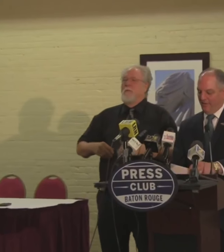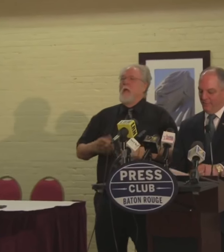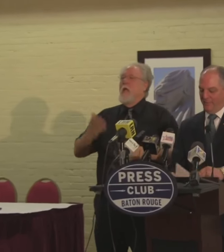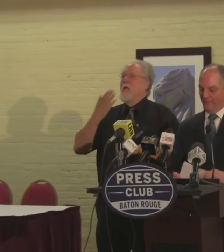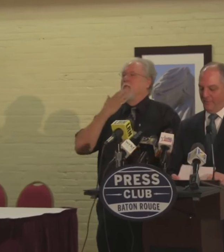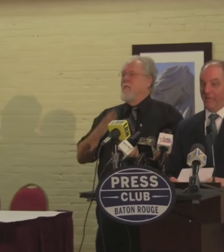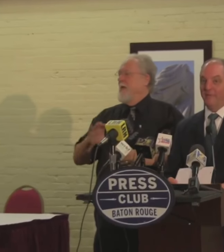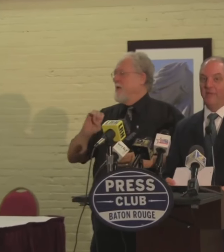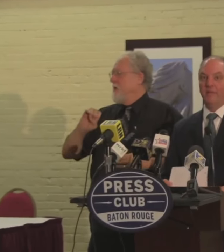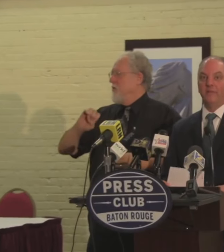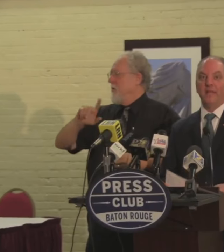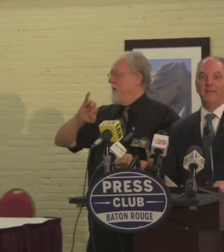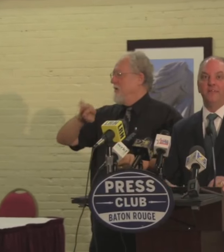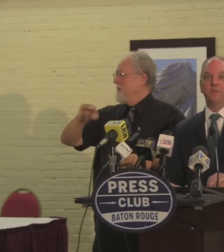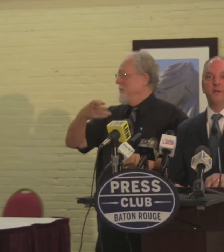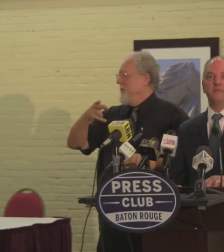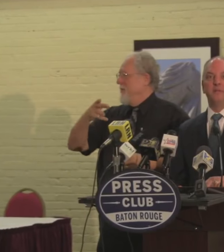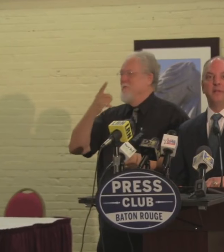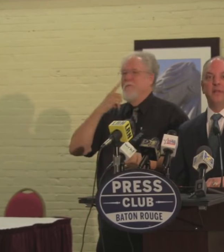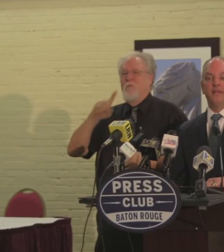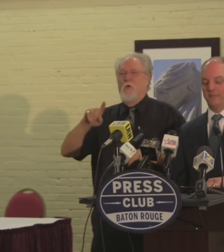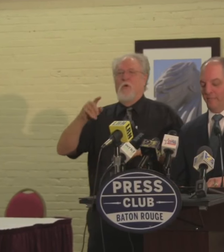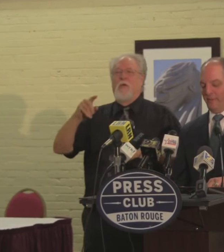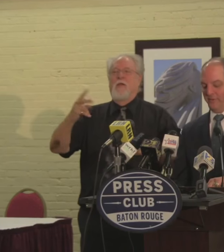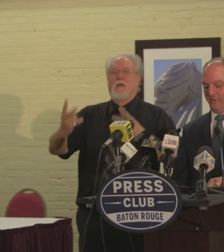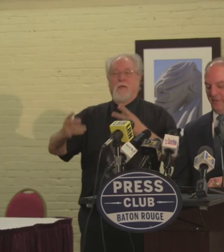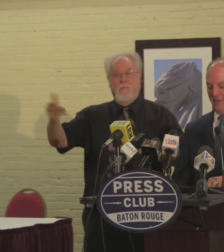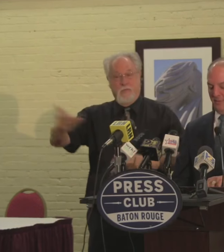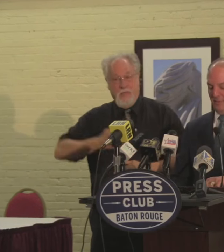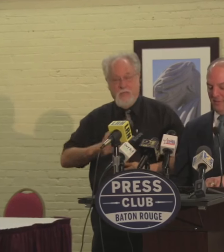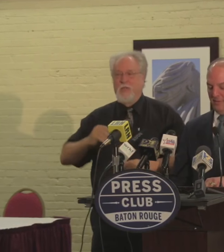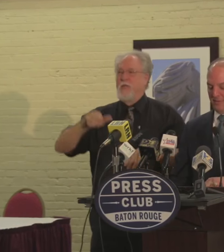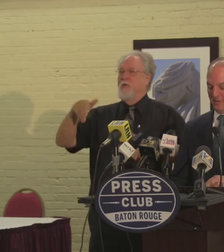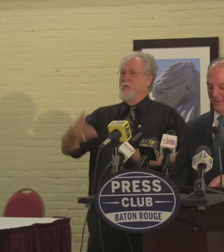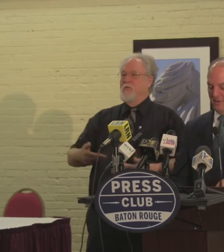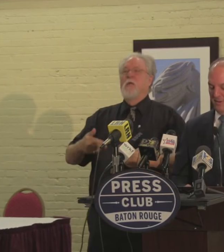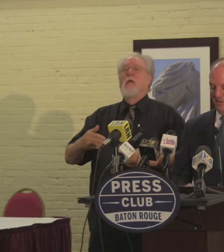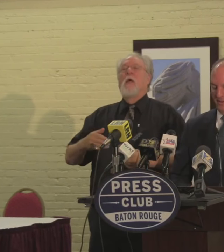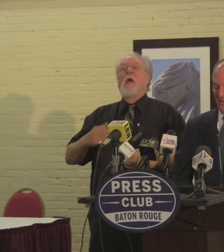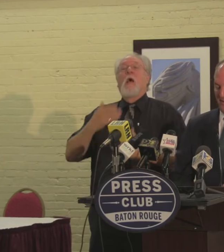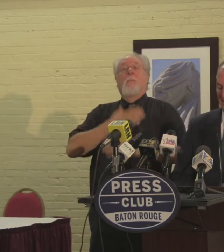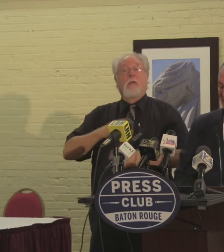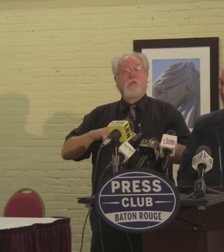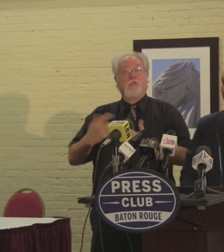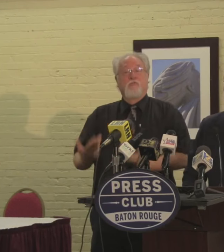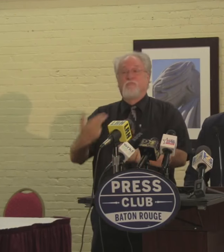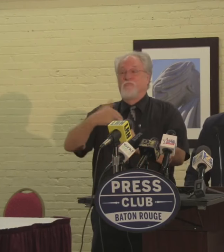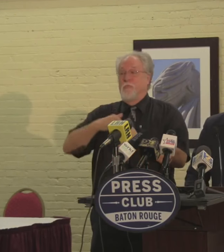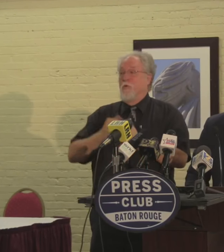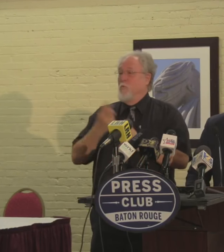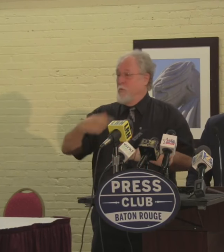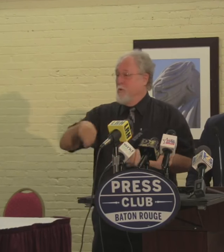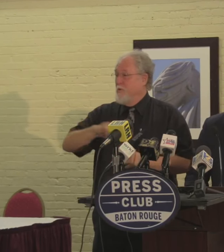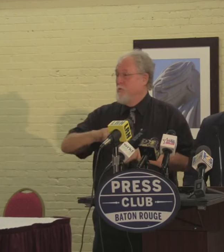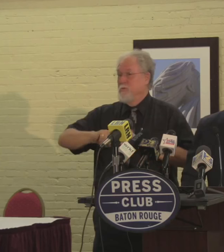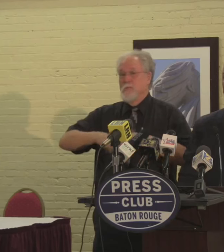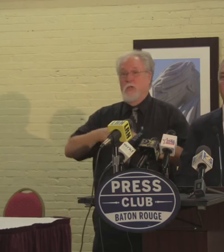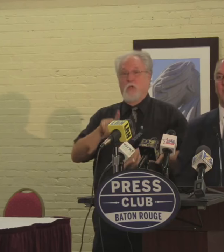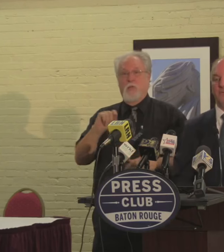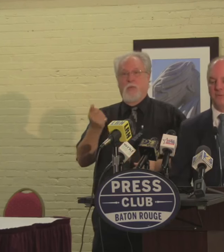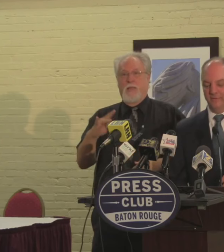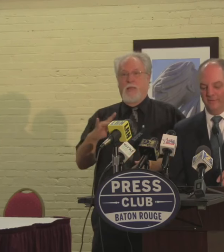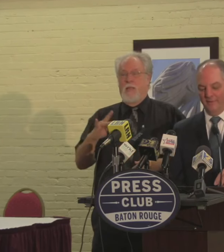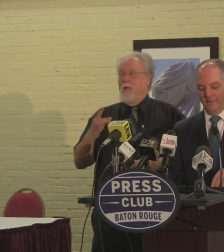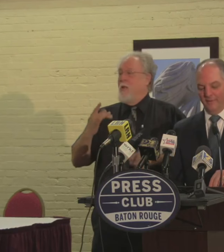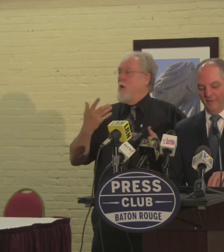Thank you, Elizabeth, for the invitation and the introduction, and it is a pleasure to be here with you to start the new year in 2018. It's already